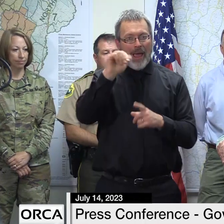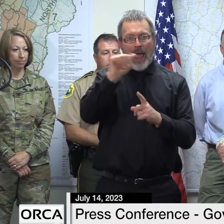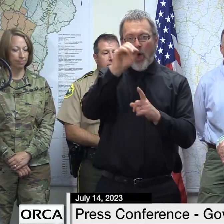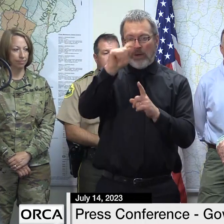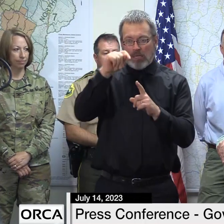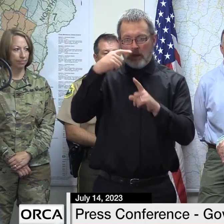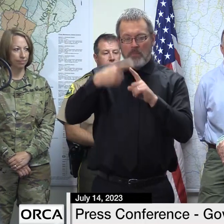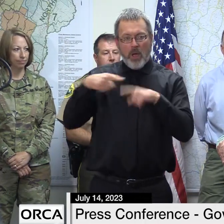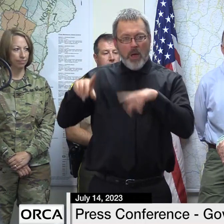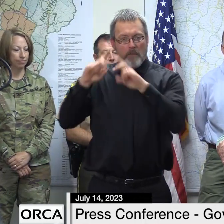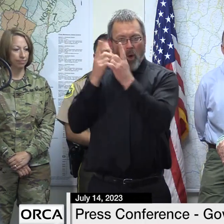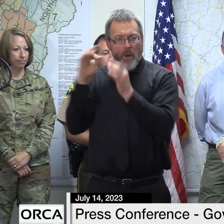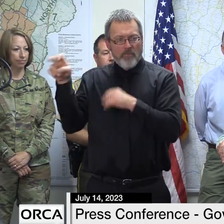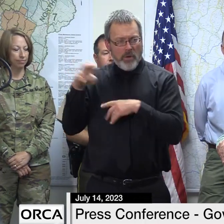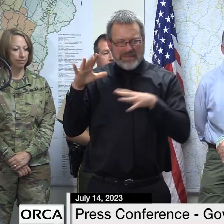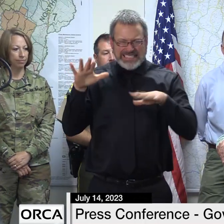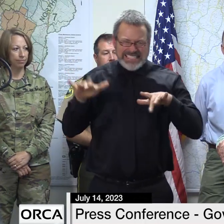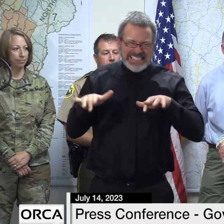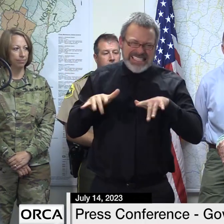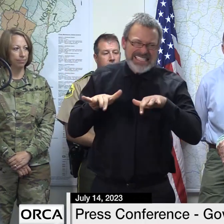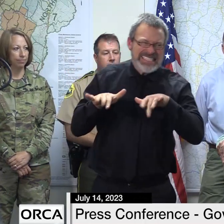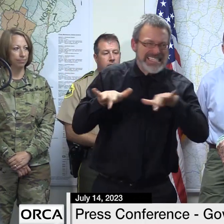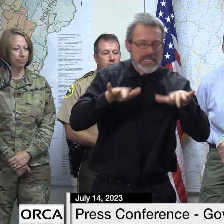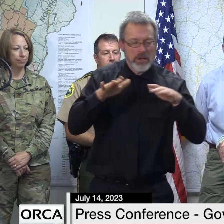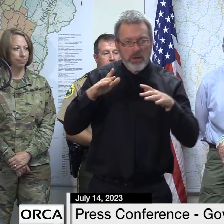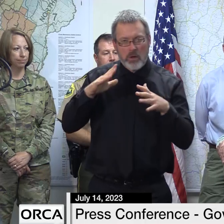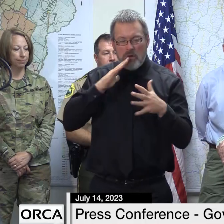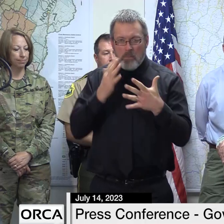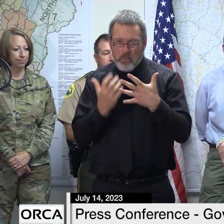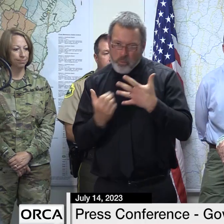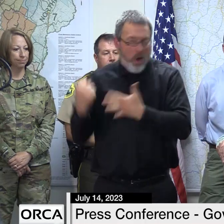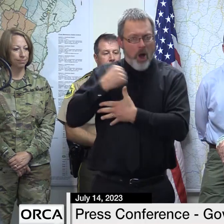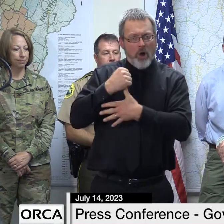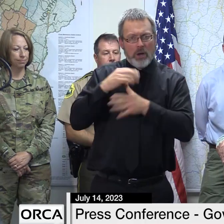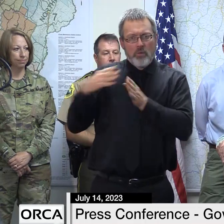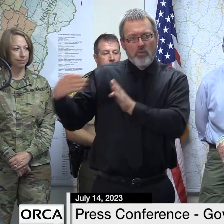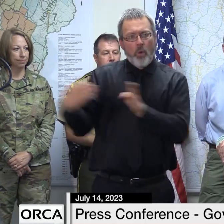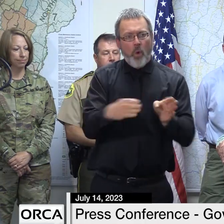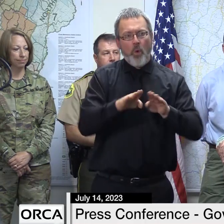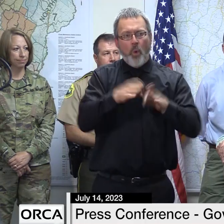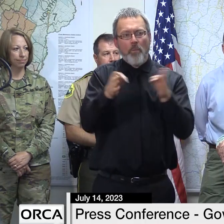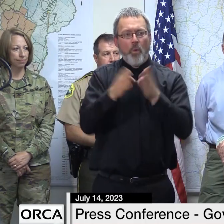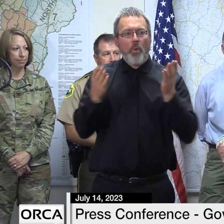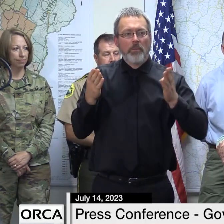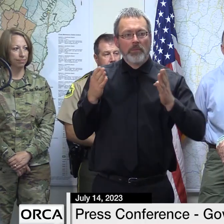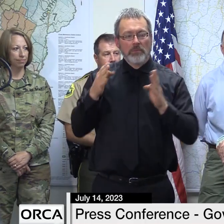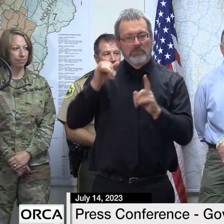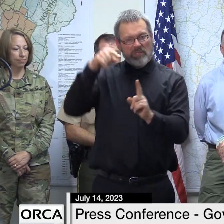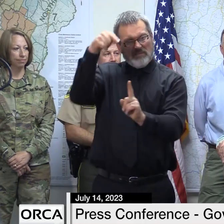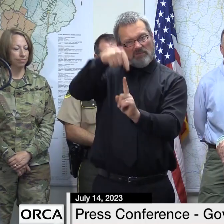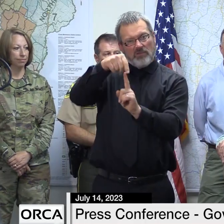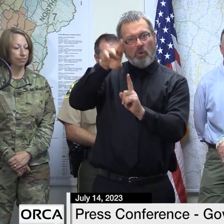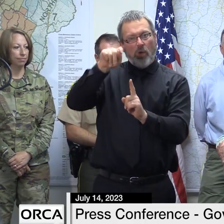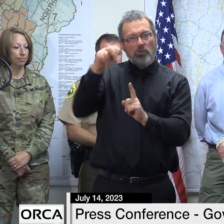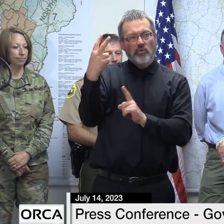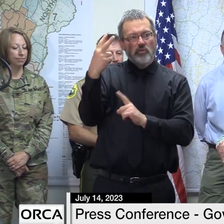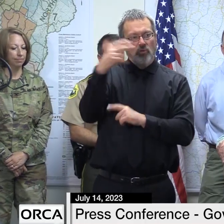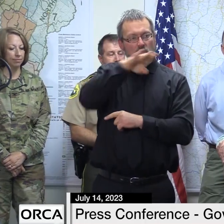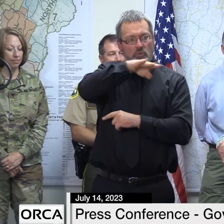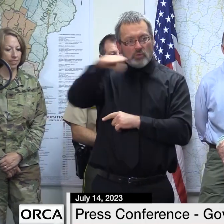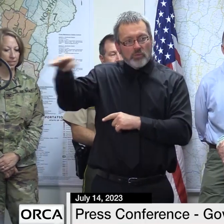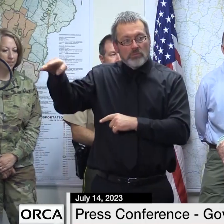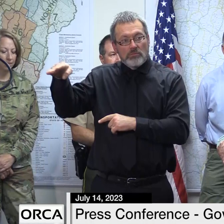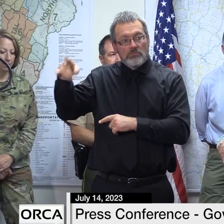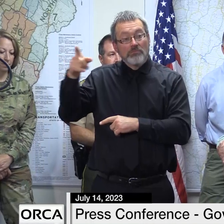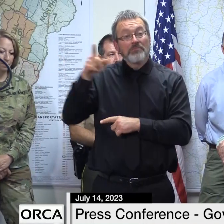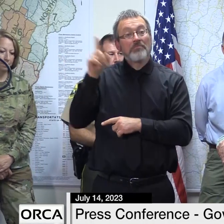that priority, particularly Route 2. There was a lot of the creamery in Cabot. Getting